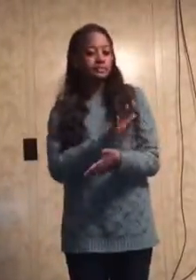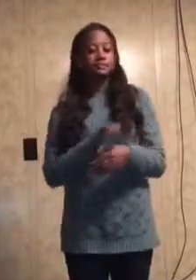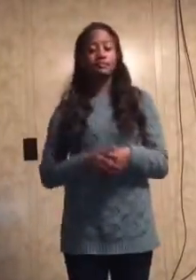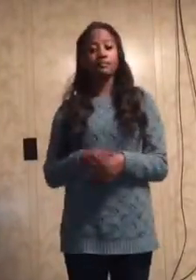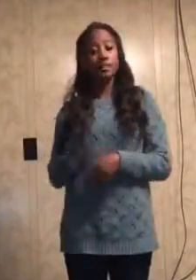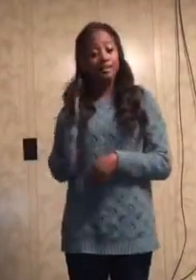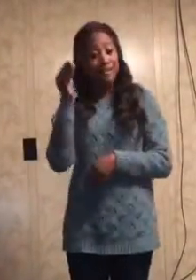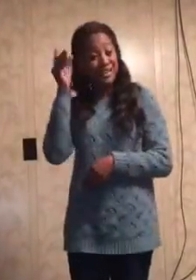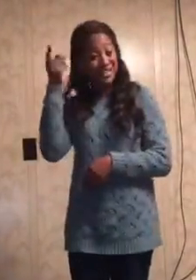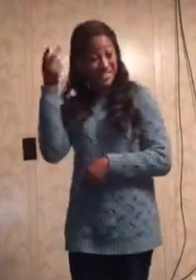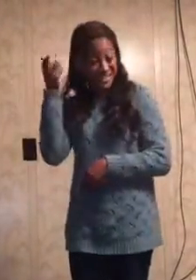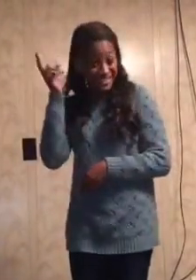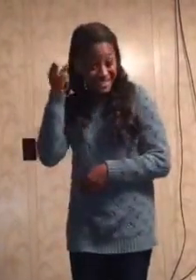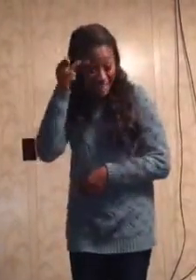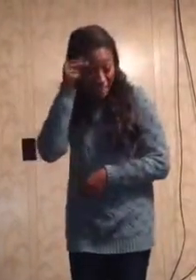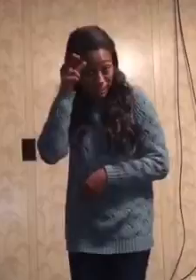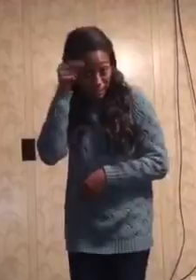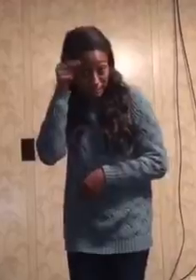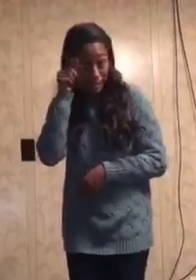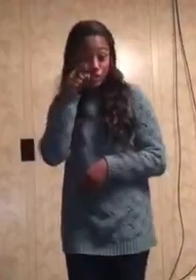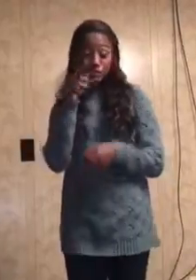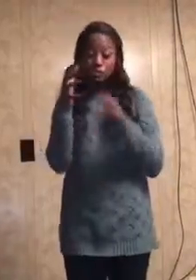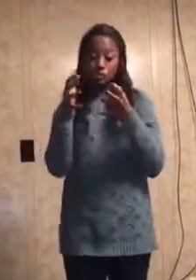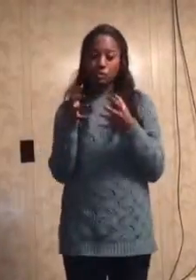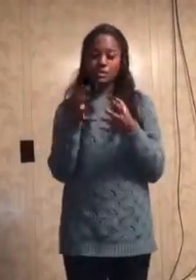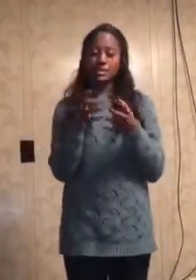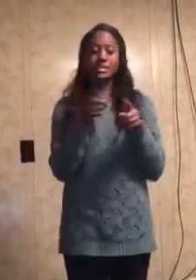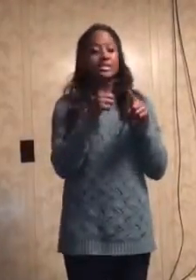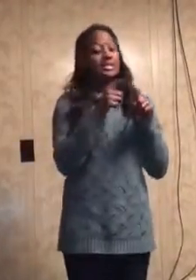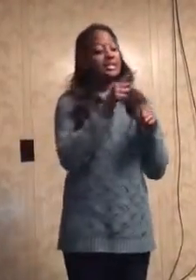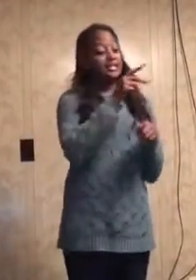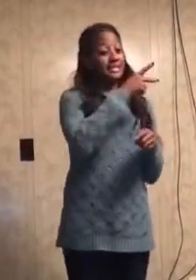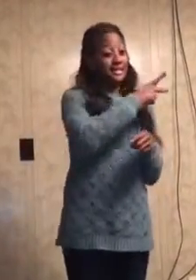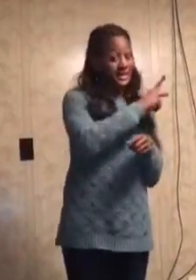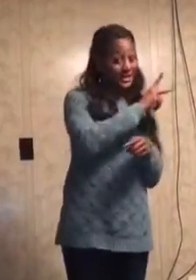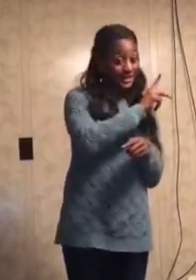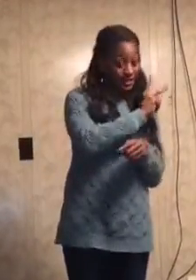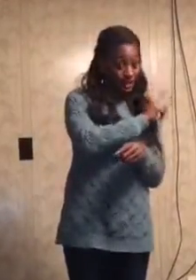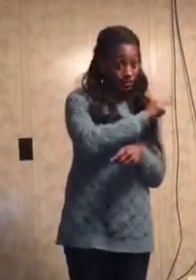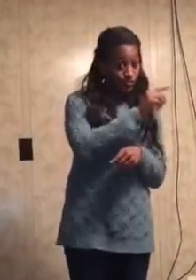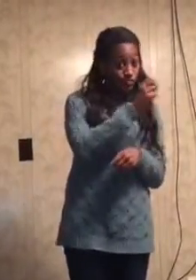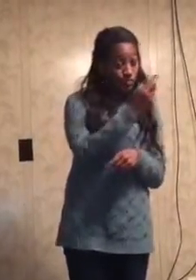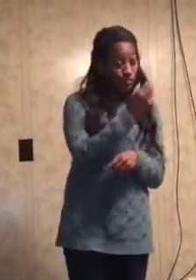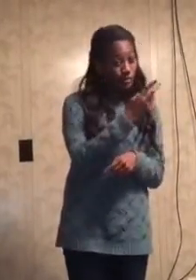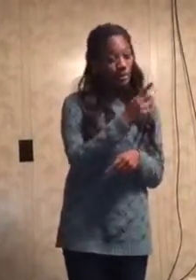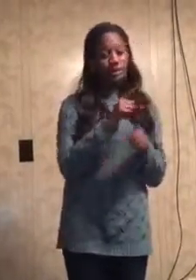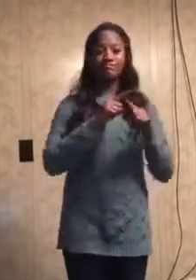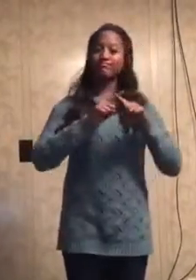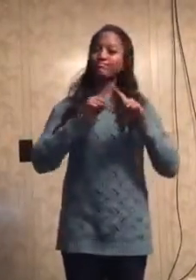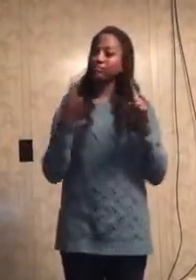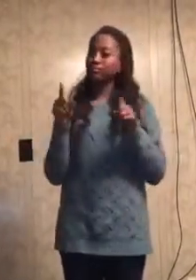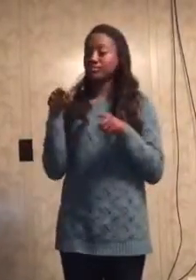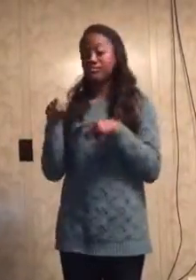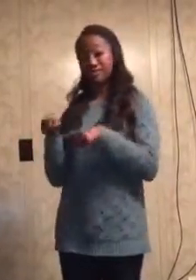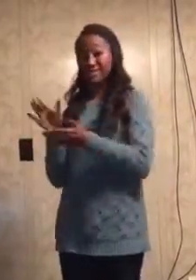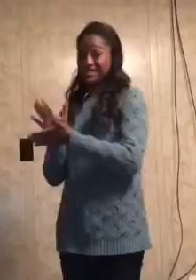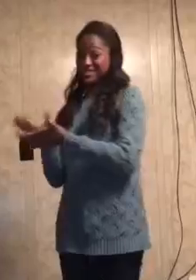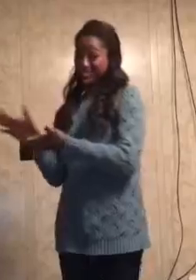very differently in K through 12 than they are done in higher ed. The first thing you want to take with you when you meet with a new DRC or DRS